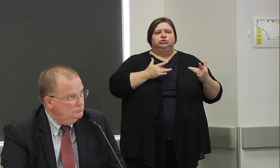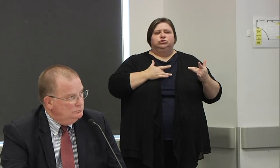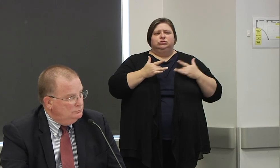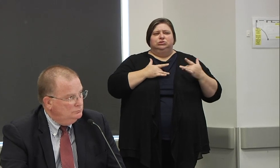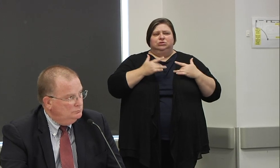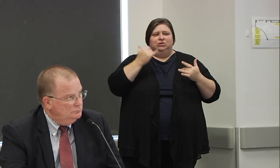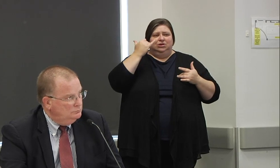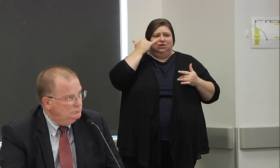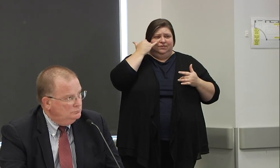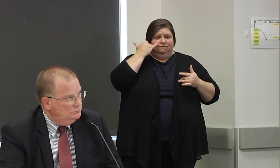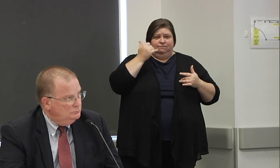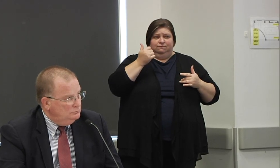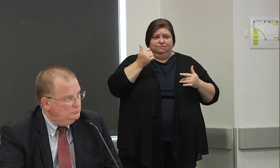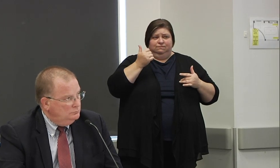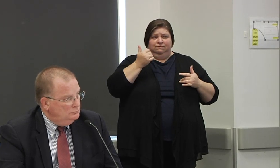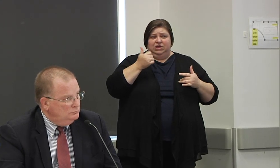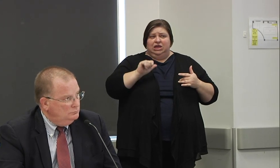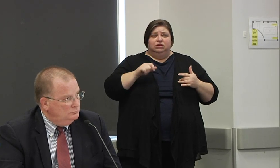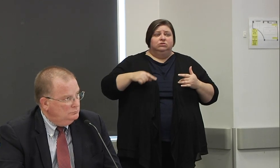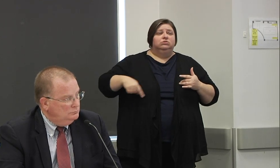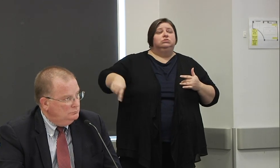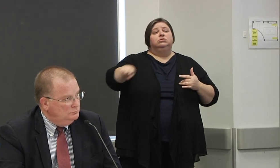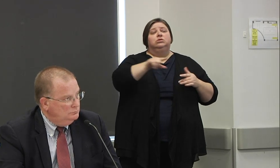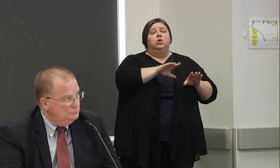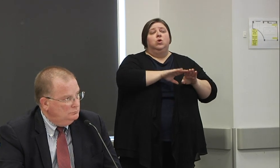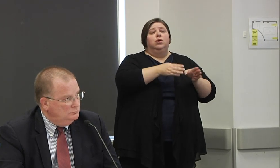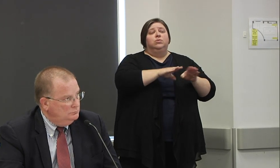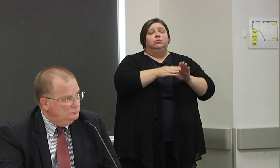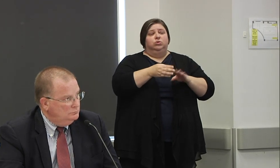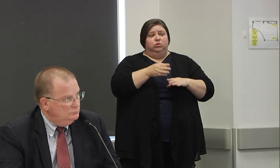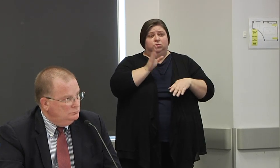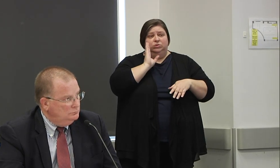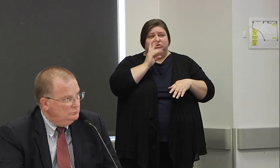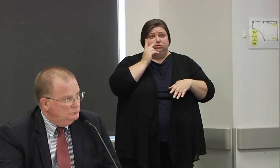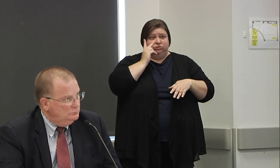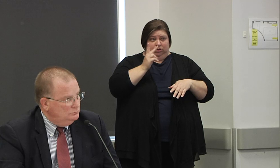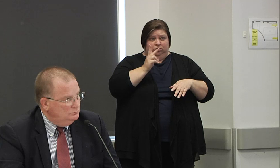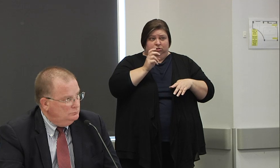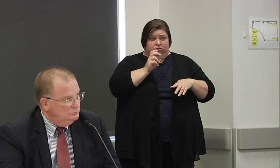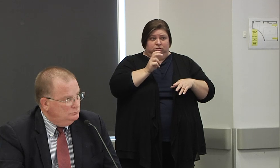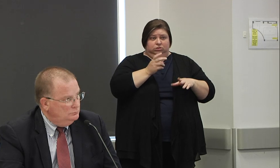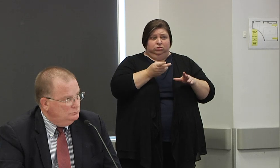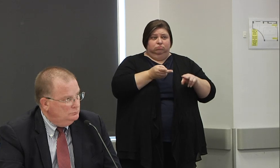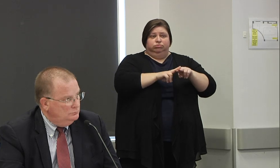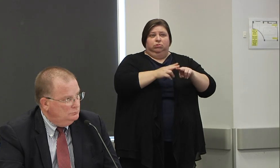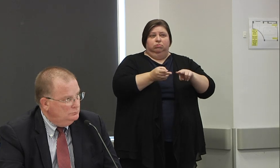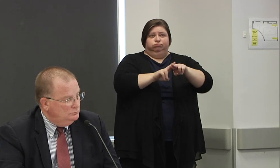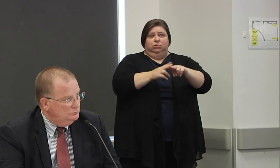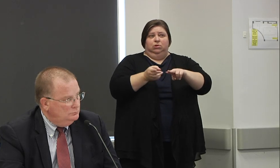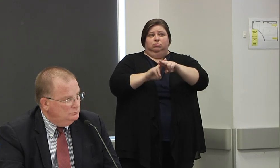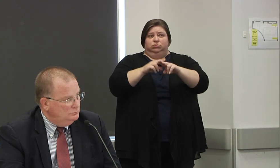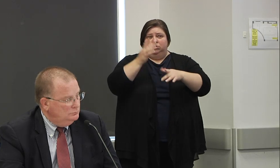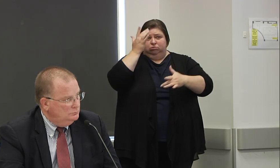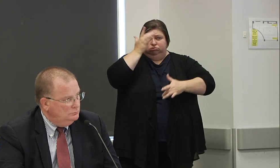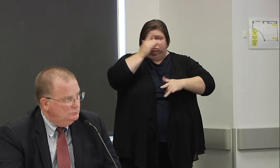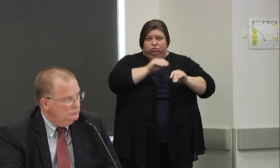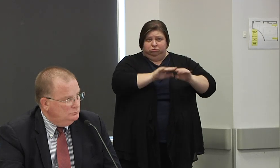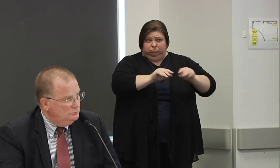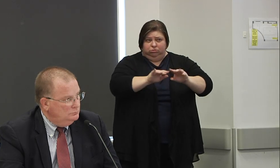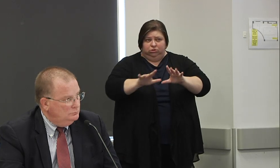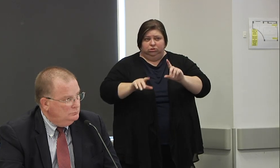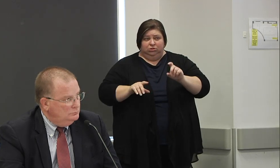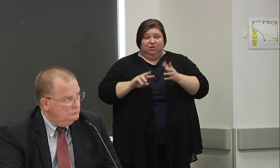reopen in phase 1 will see rises in infections or hospitalizations, triggering the needs to move back into mitigation measures such